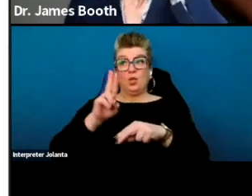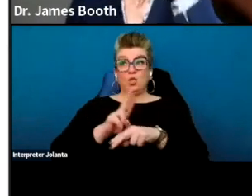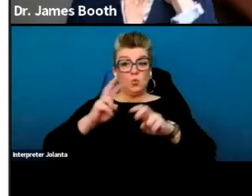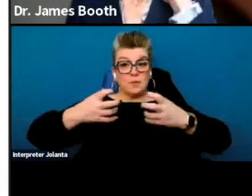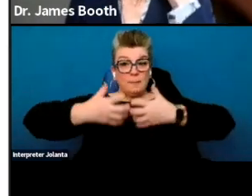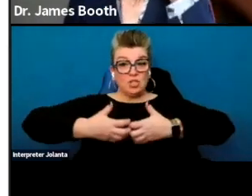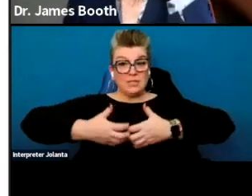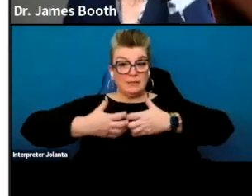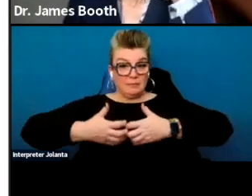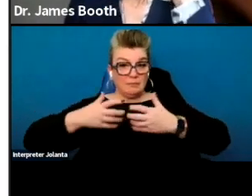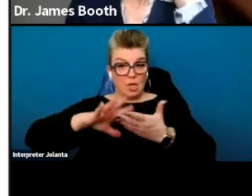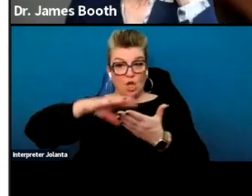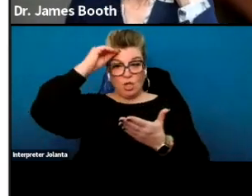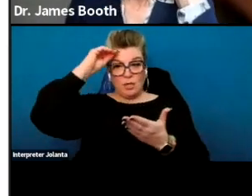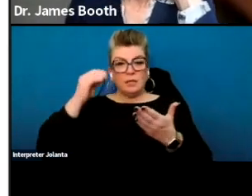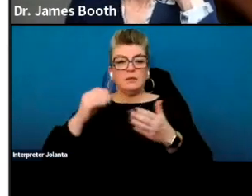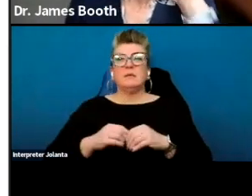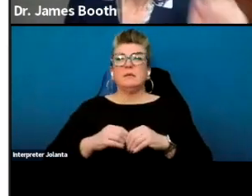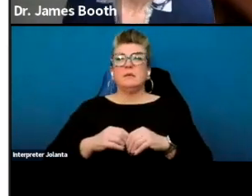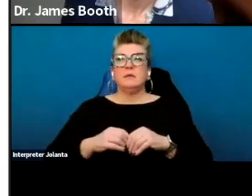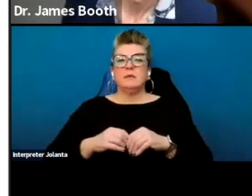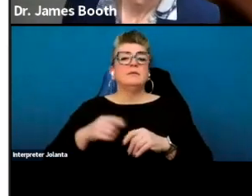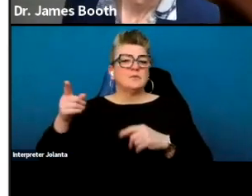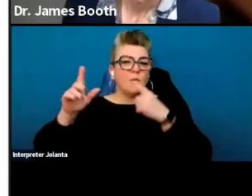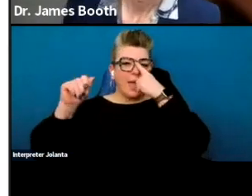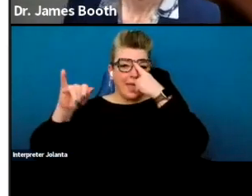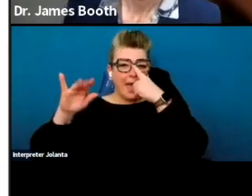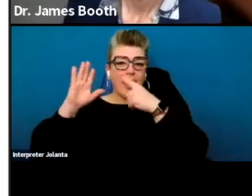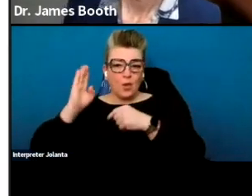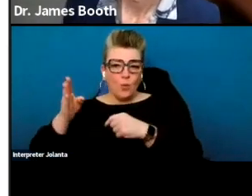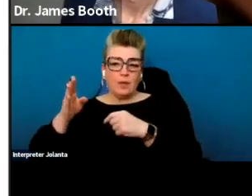are using machine learning now to annotate